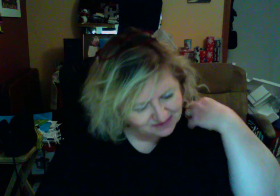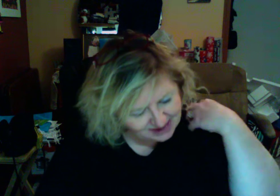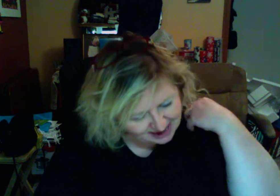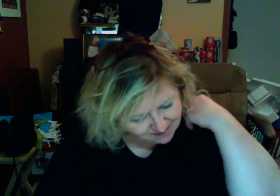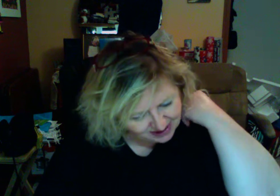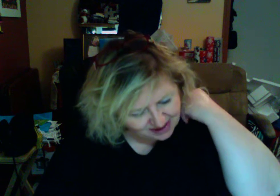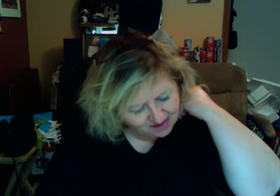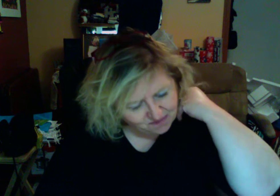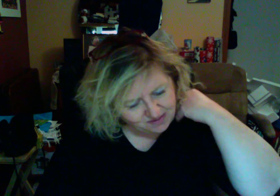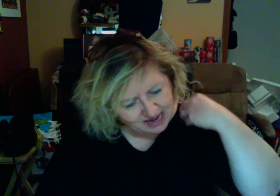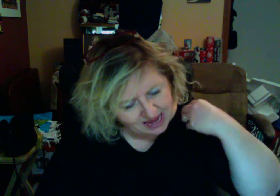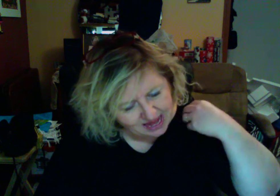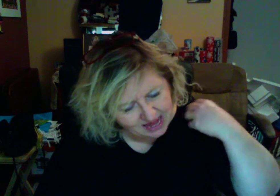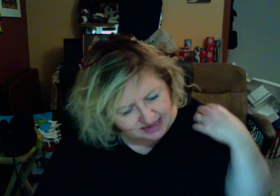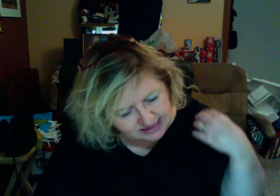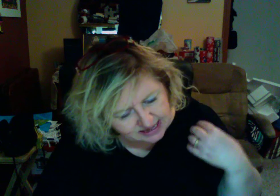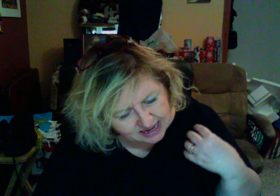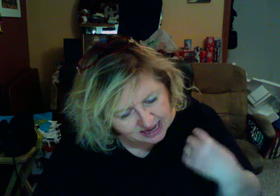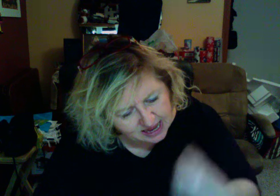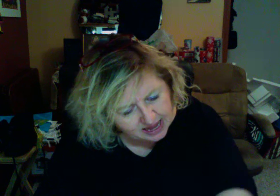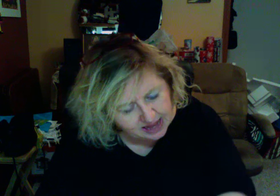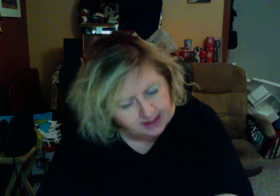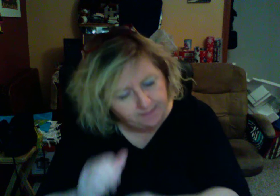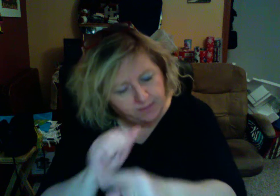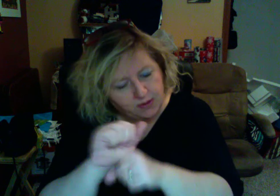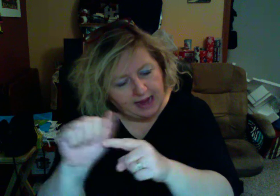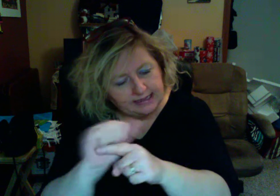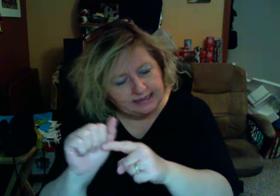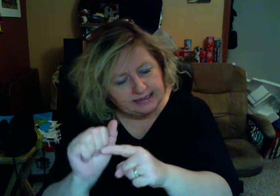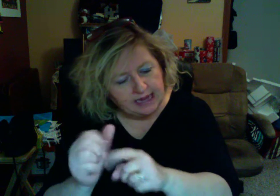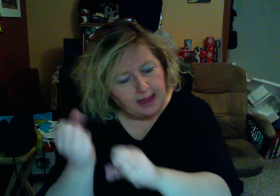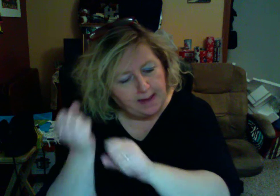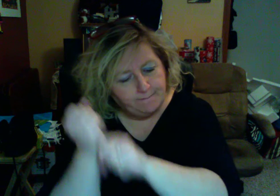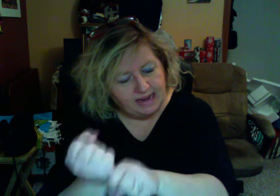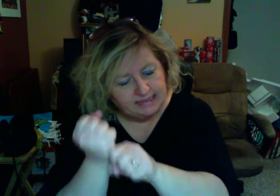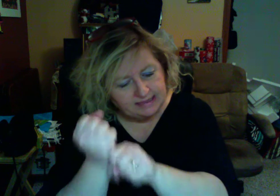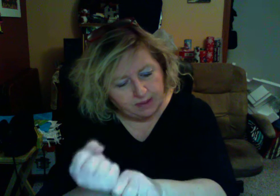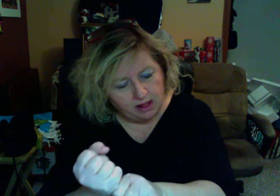Okay. We had practice, baseball,